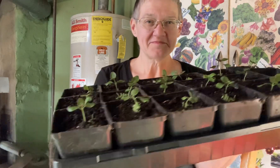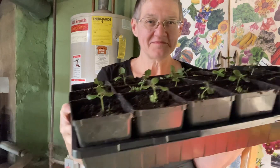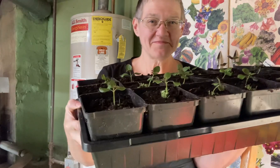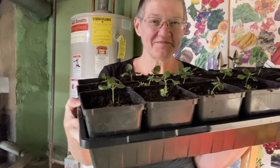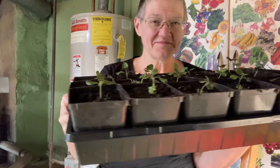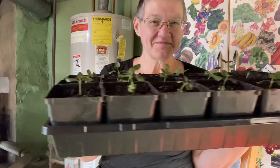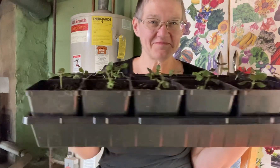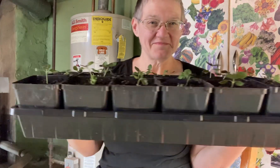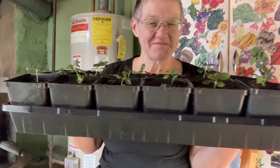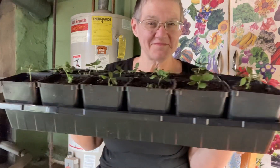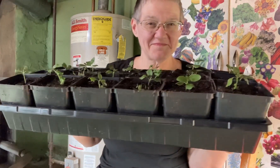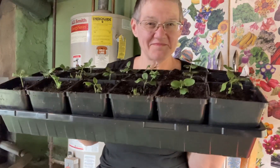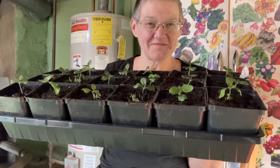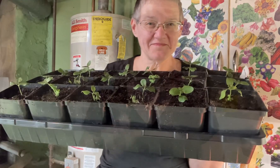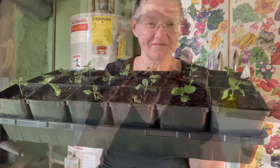And here's what it looks like.